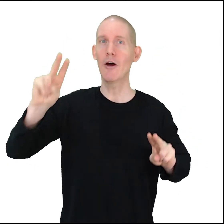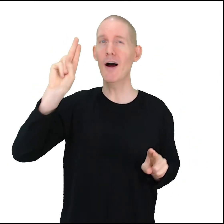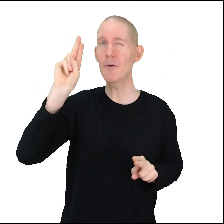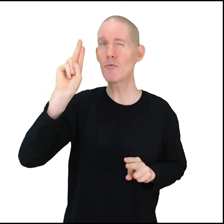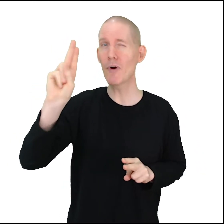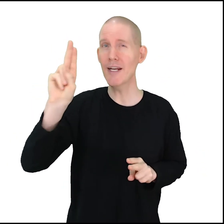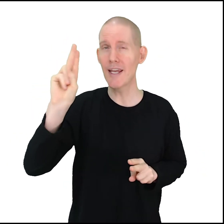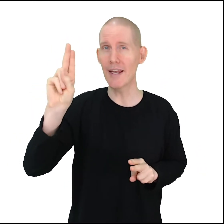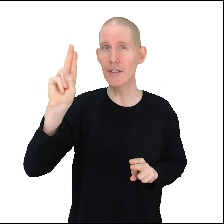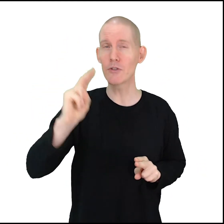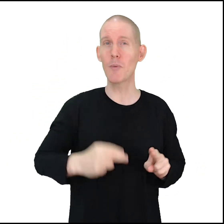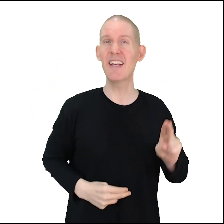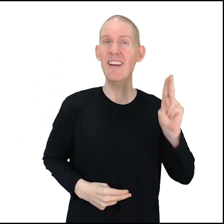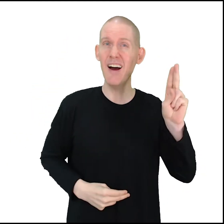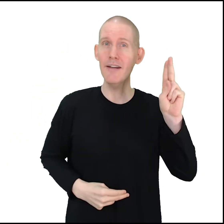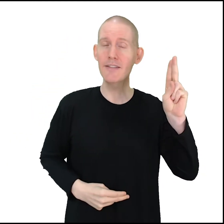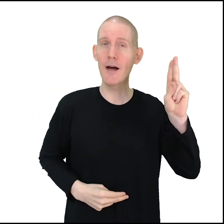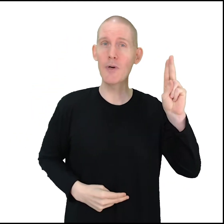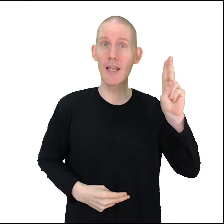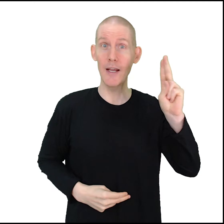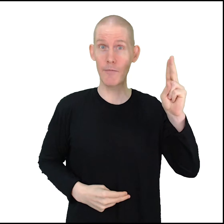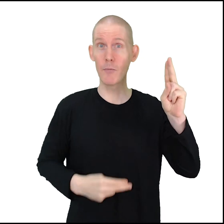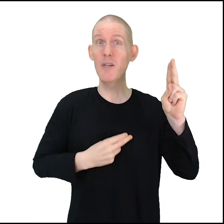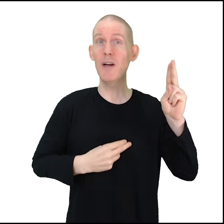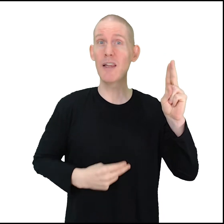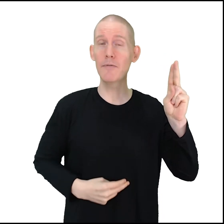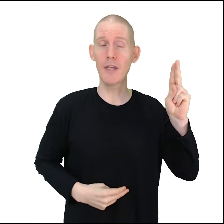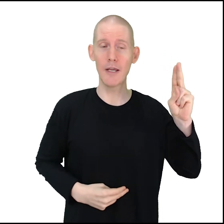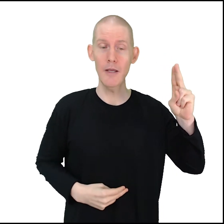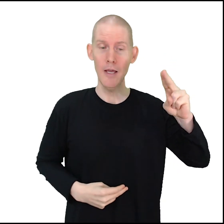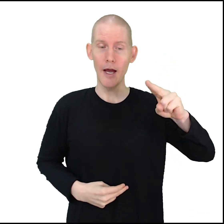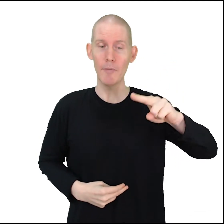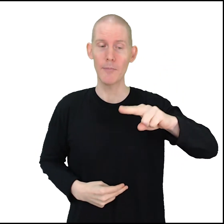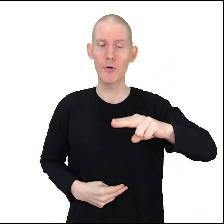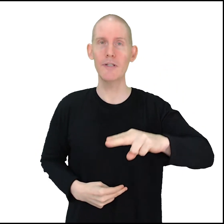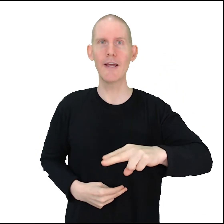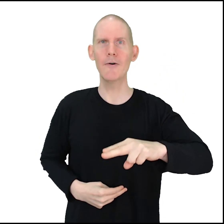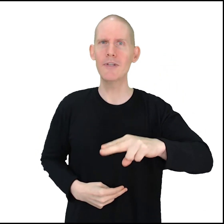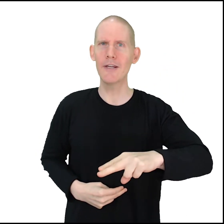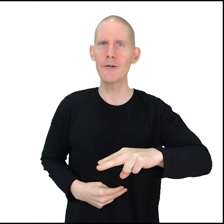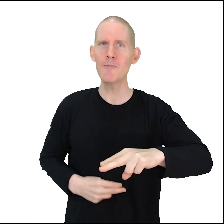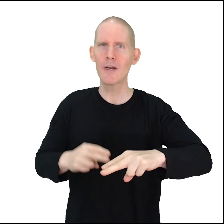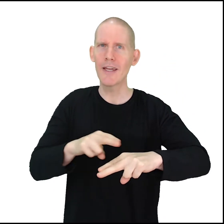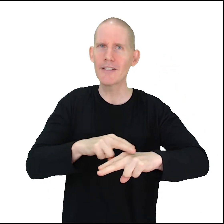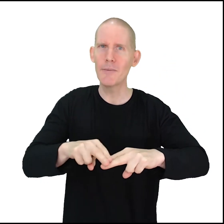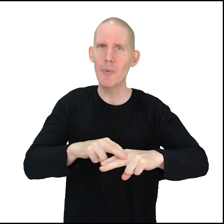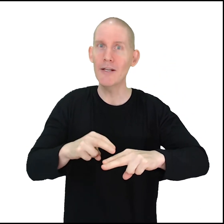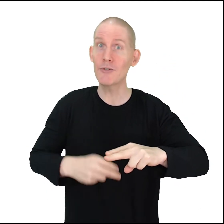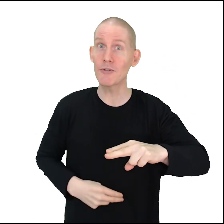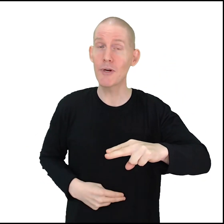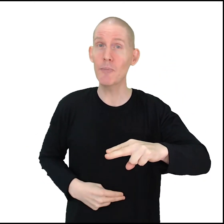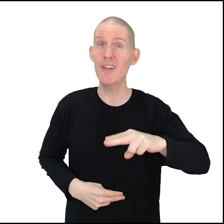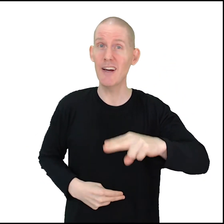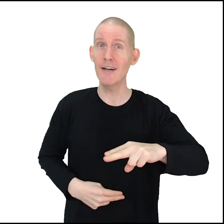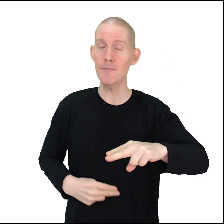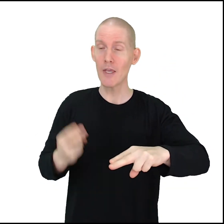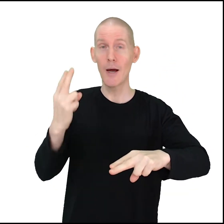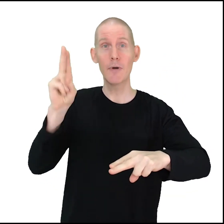I'm right-handed, so my non-dominant hand, for me, my left hand, I'm going to put it down here like it's a bench or something. I'm going to take the